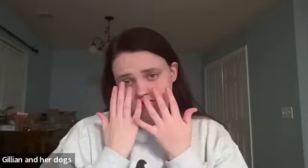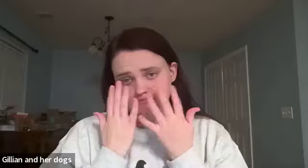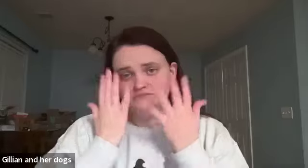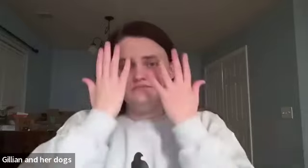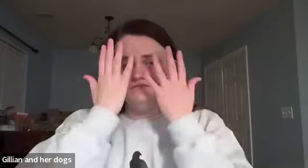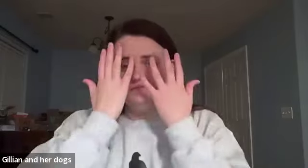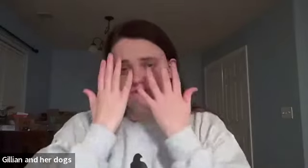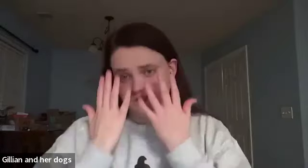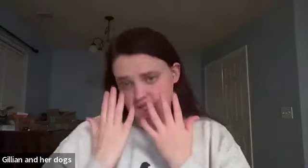sad.